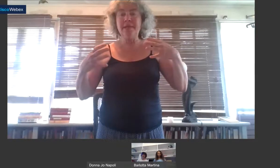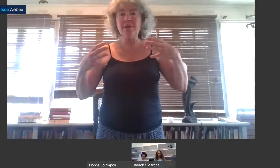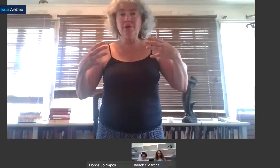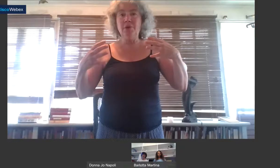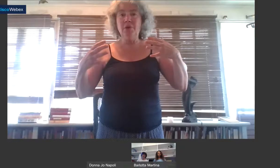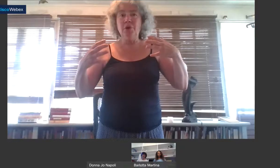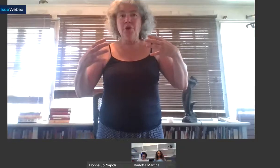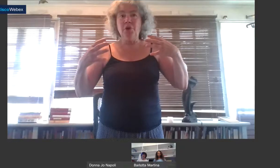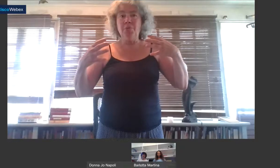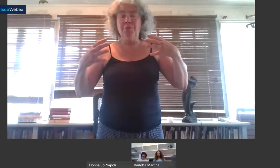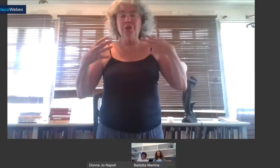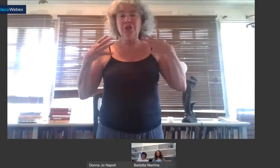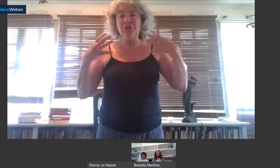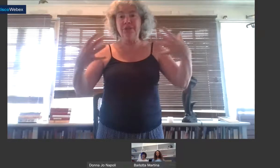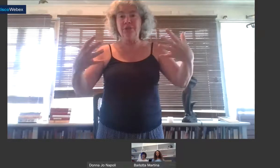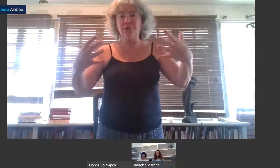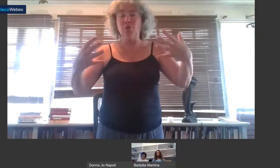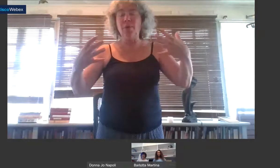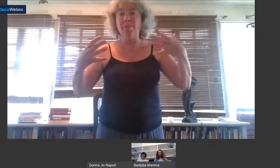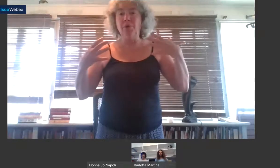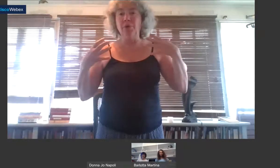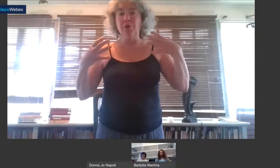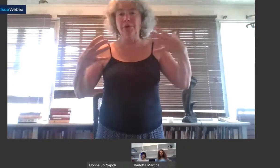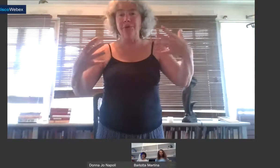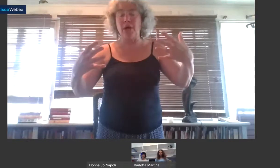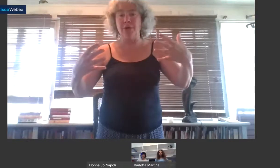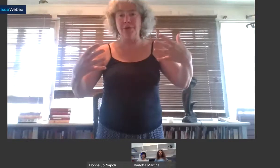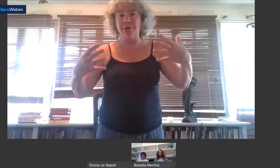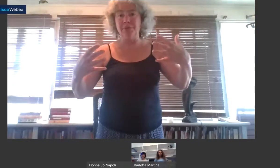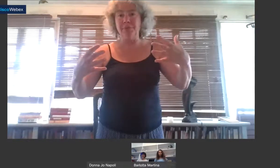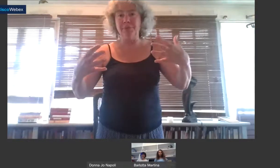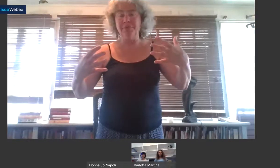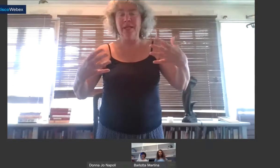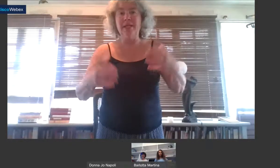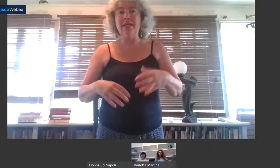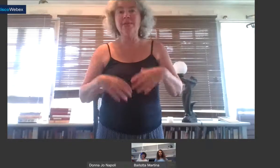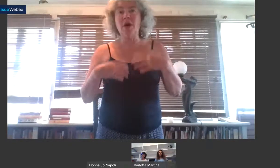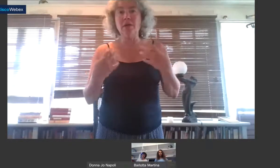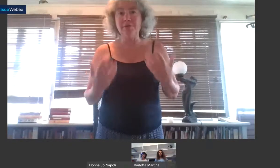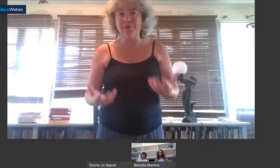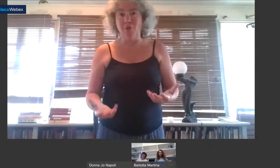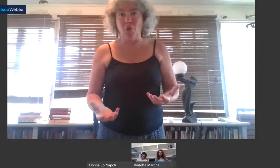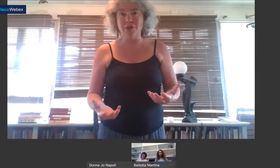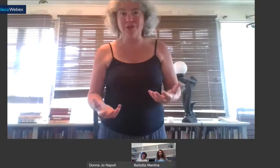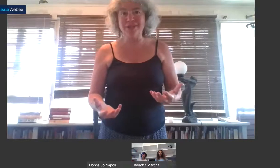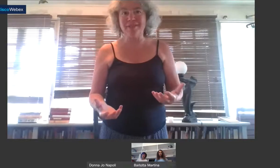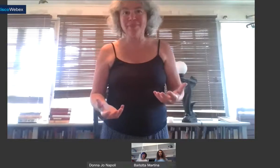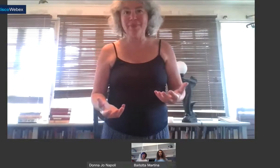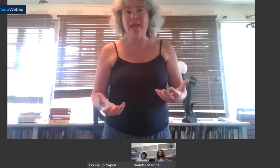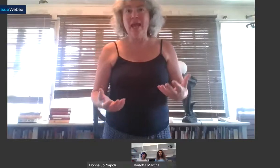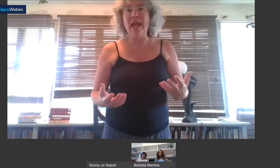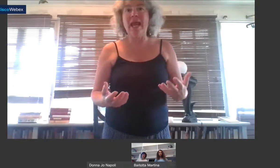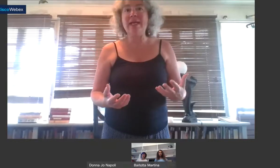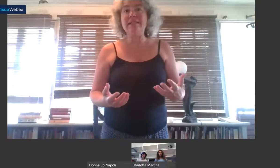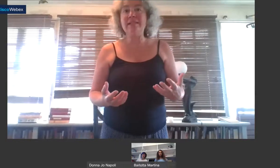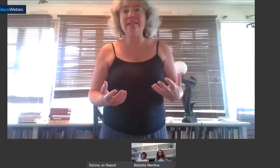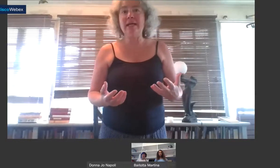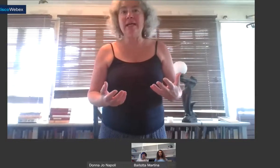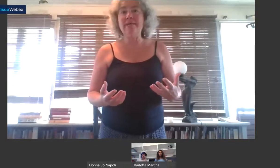something pushes or pulls on you, it's called a force. And